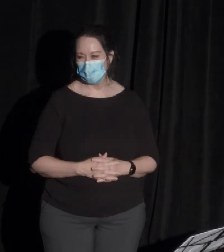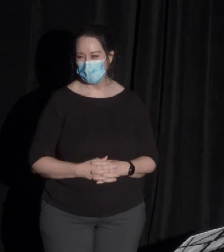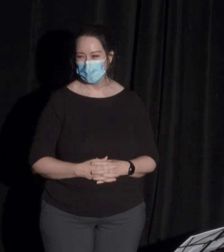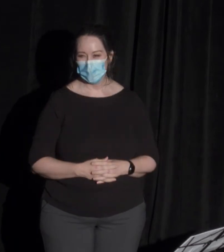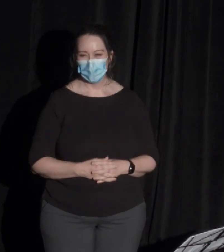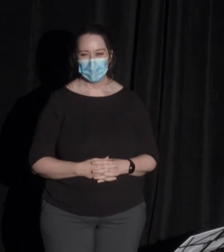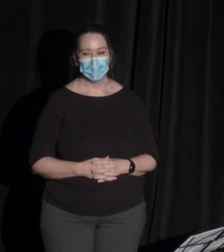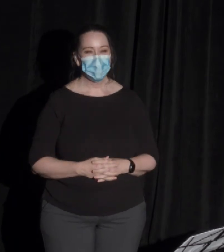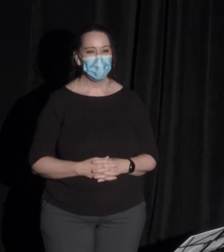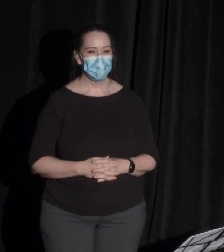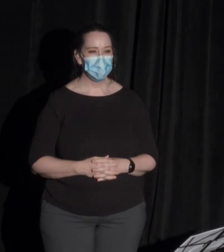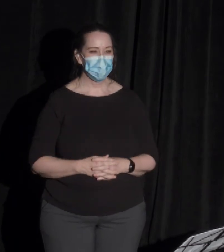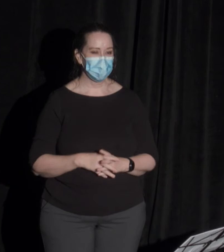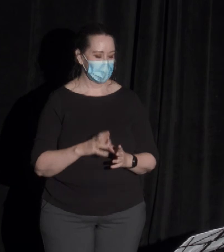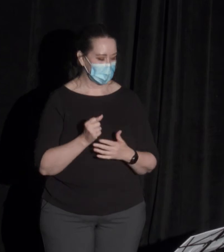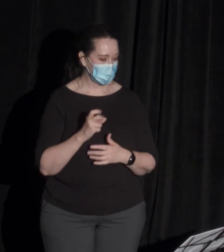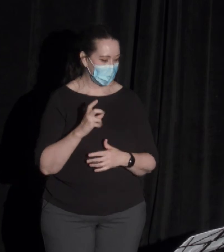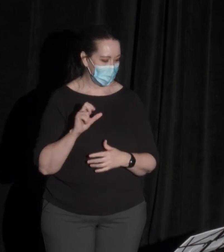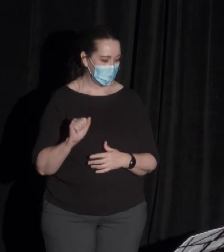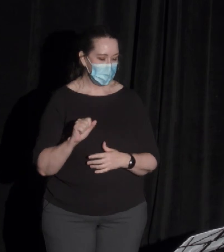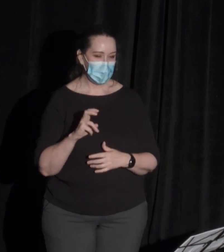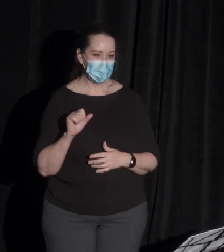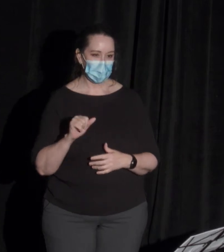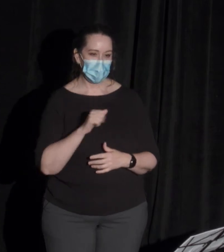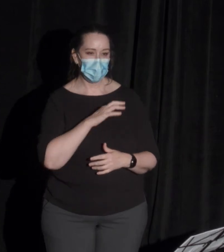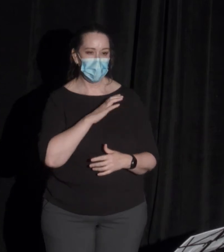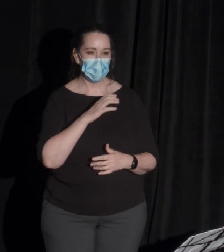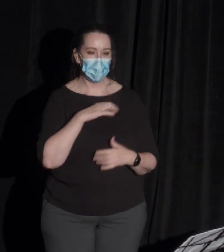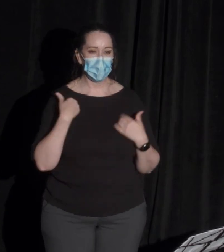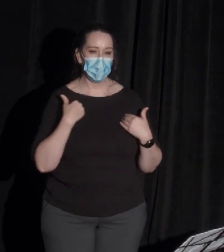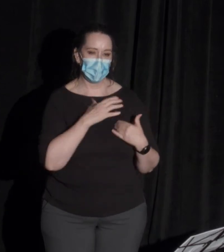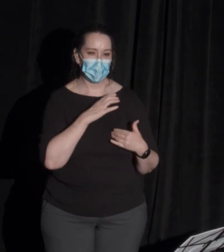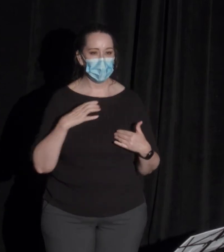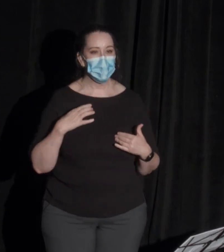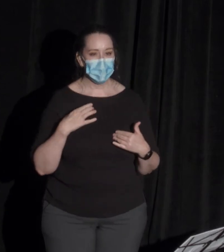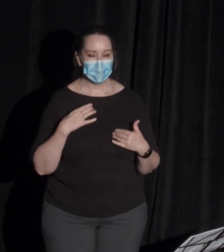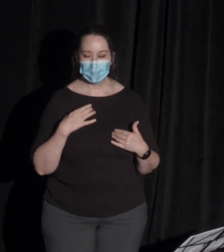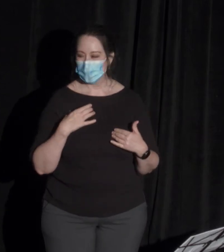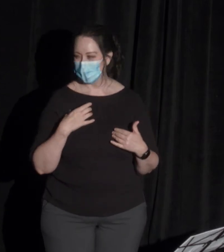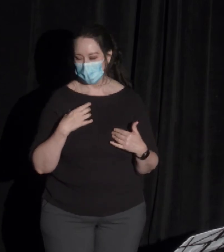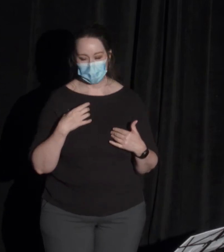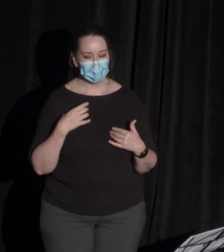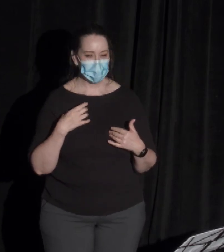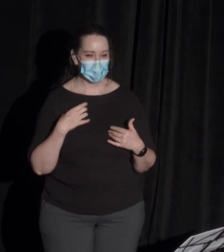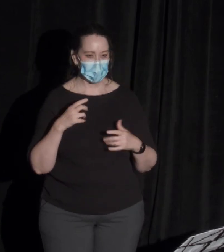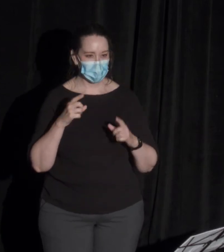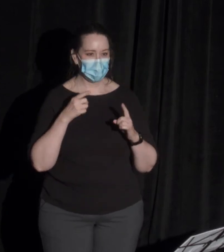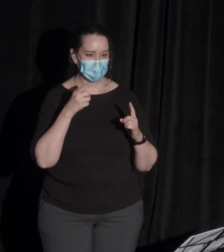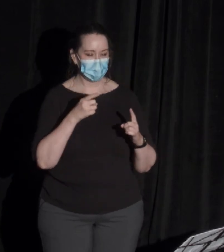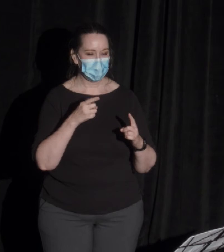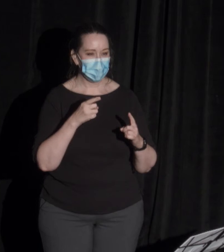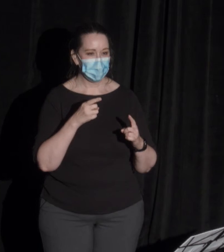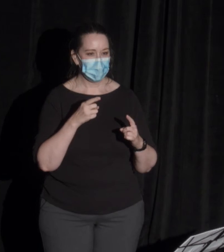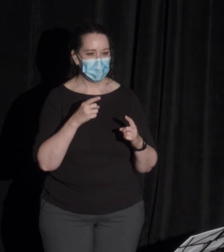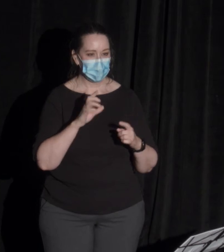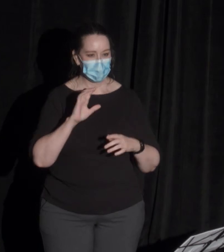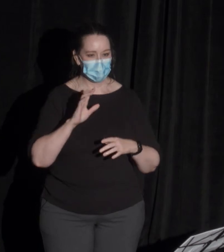I'm part of Shy Nations Youth Council. Our mission, our mission is to create a safe